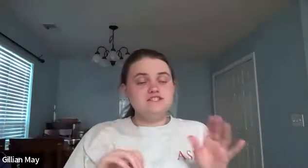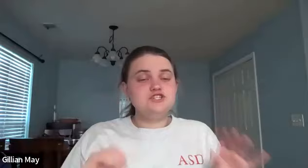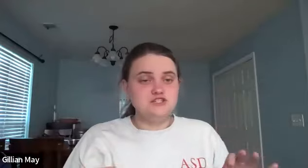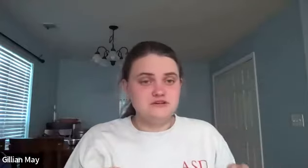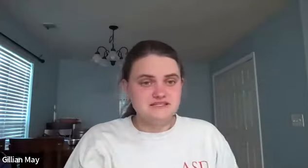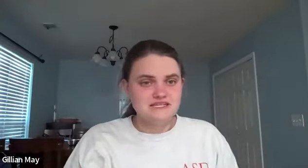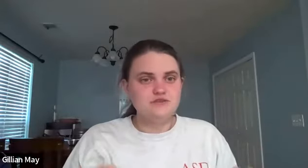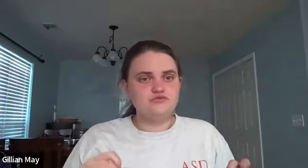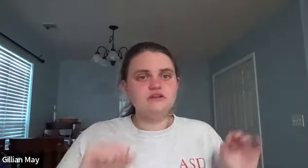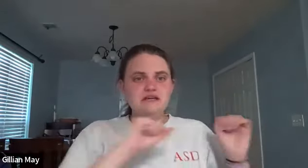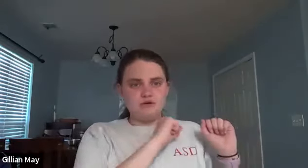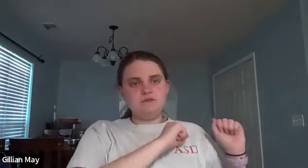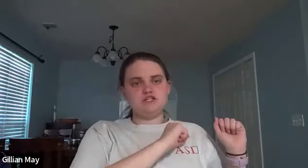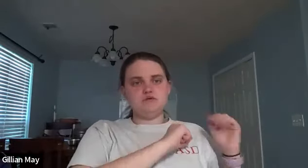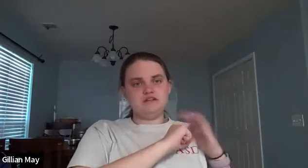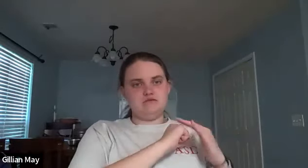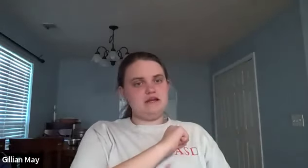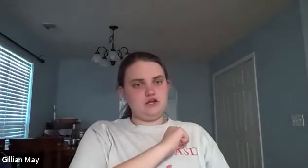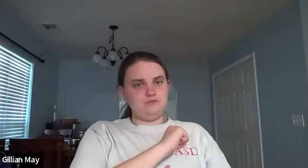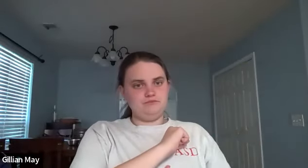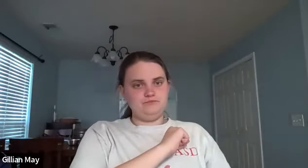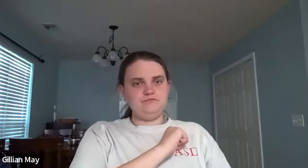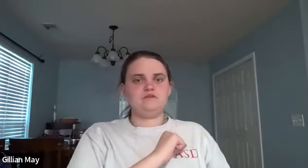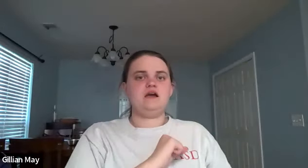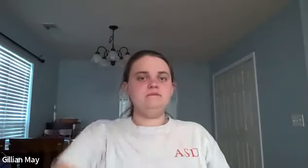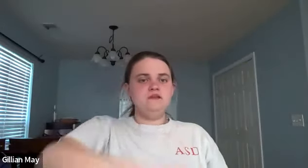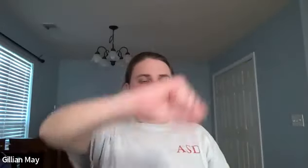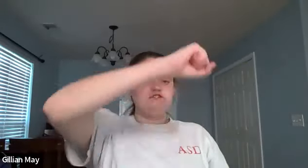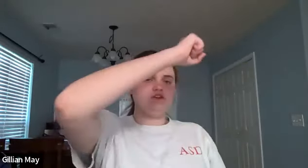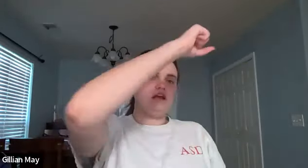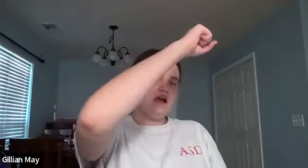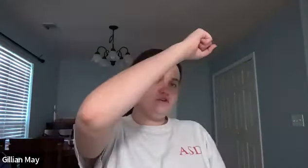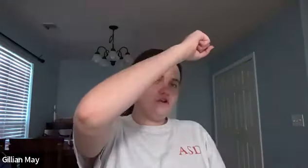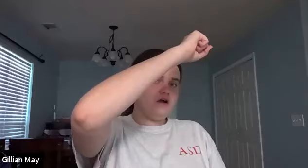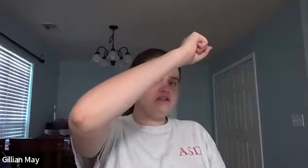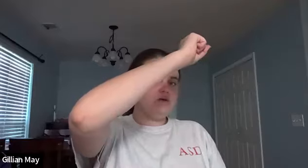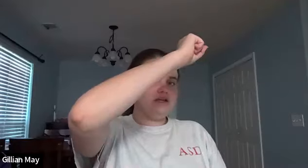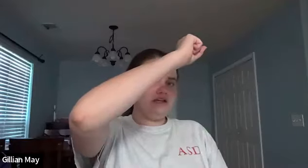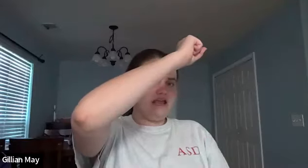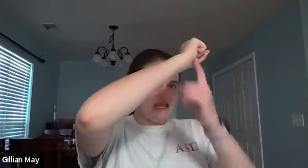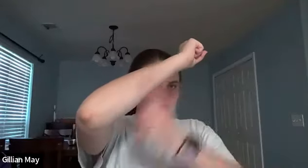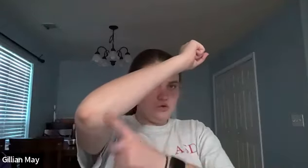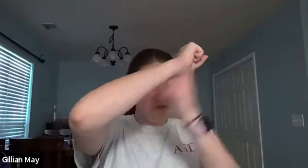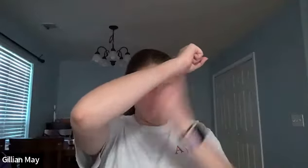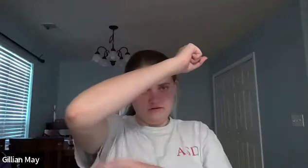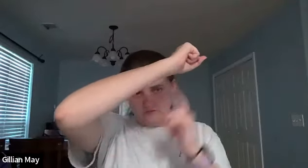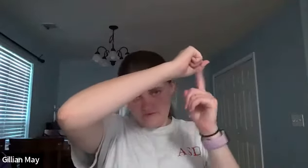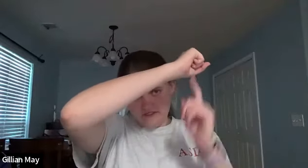is just so you can see it. Really, it would be much lower, like right here. Okay. So you're going to have your non-dominant in an angled